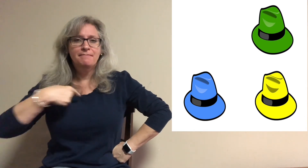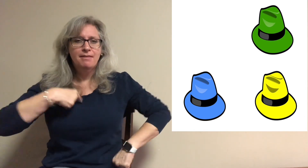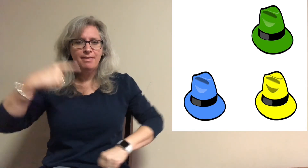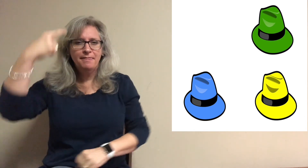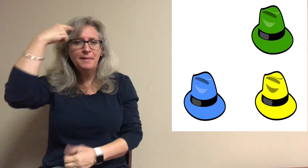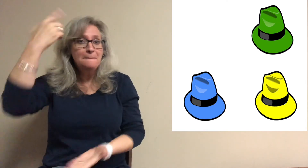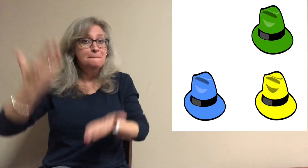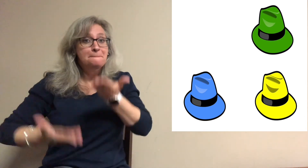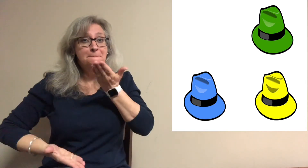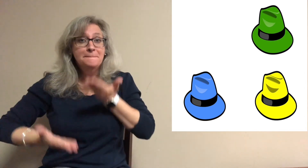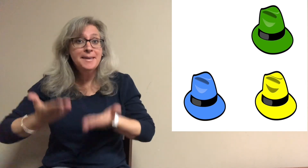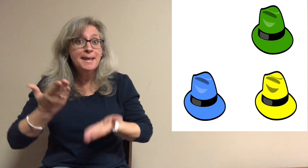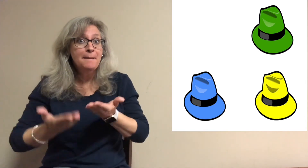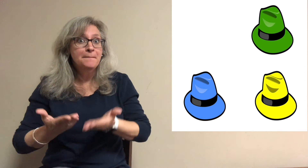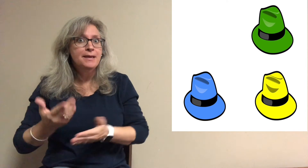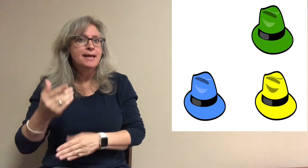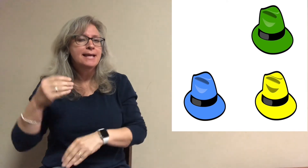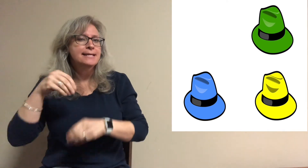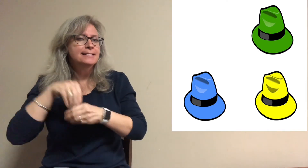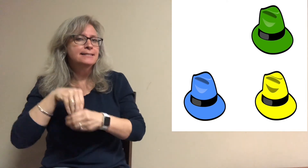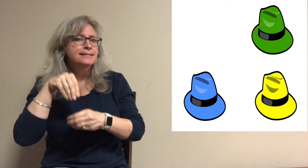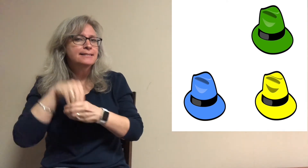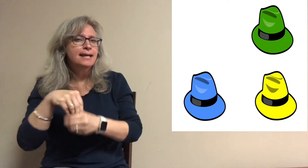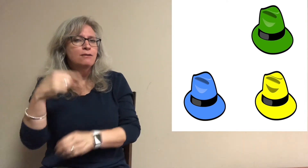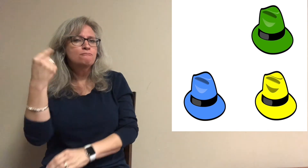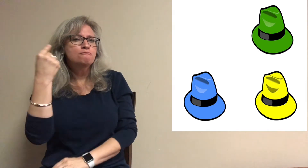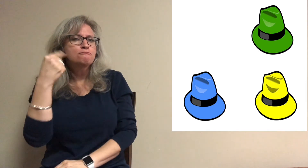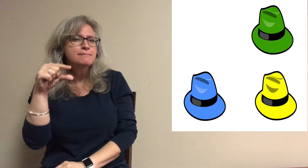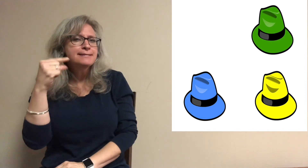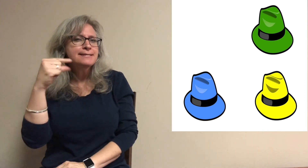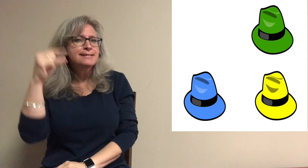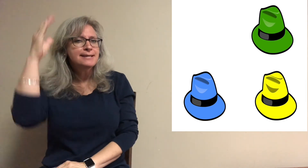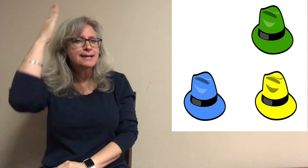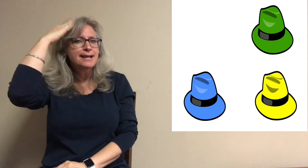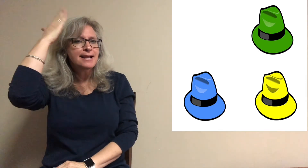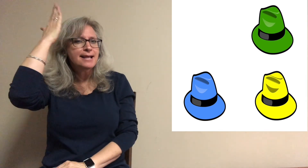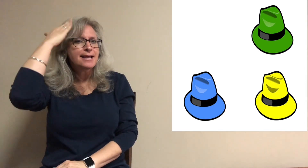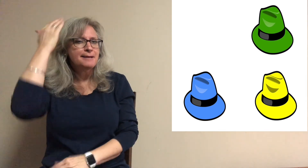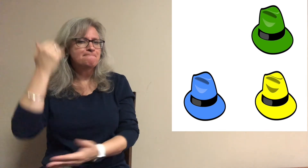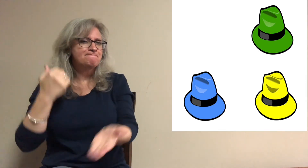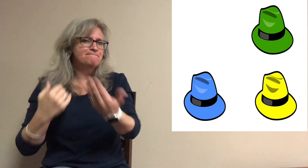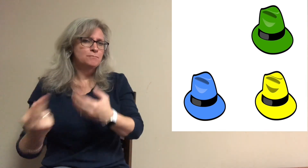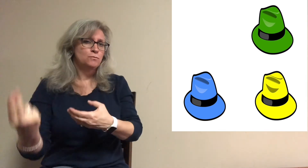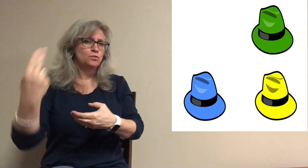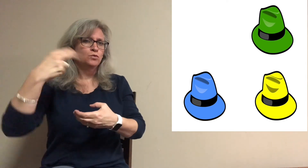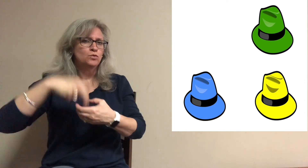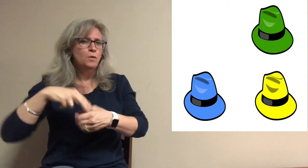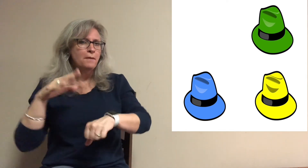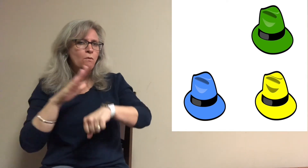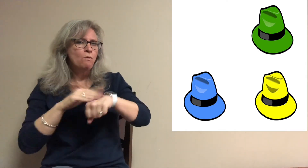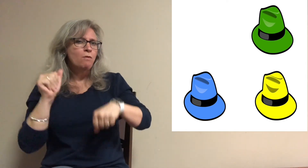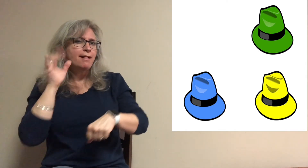I think maybe he's hiding inside the green hat. Join me and we'll call for